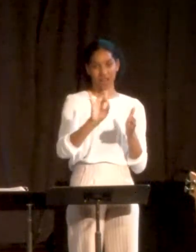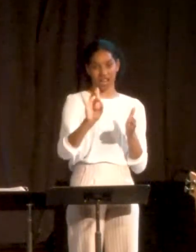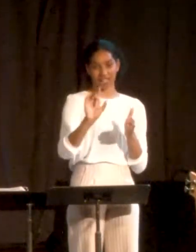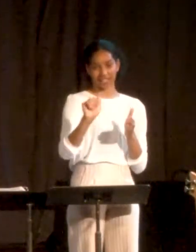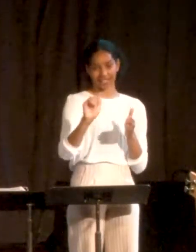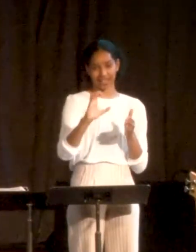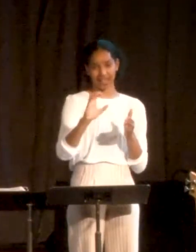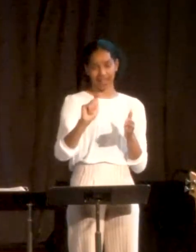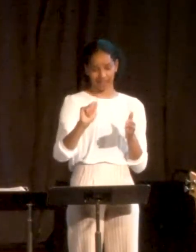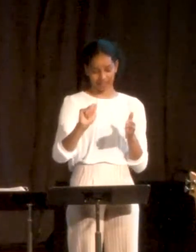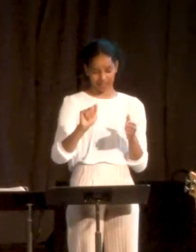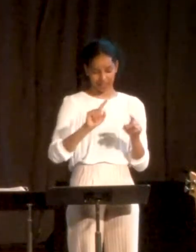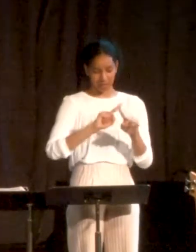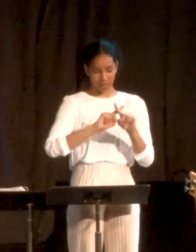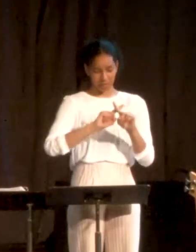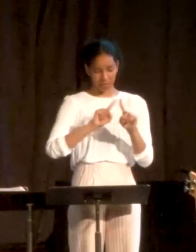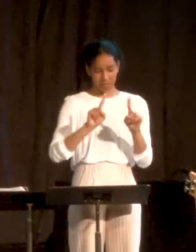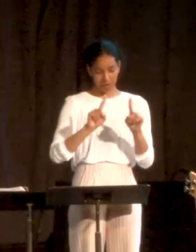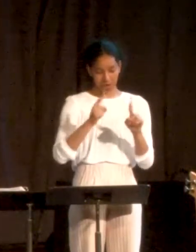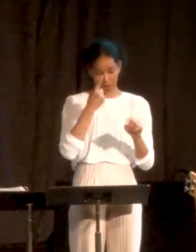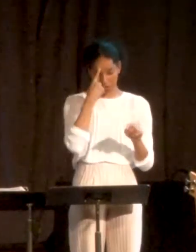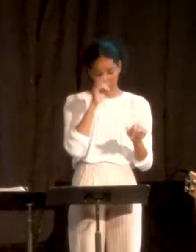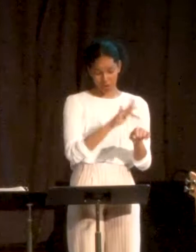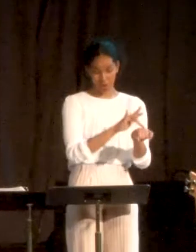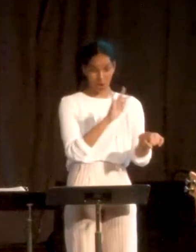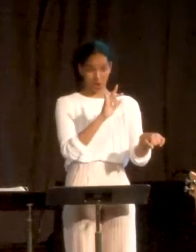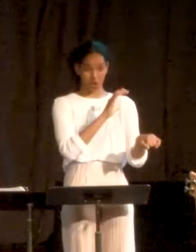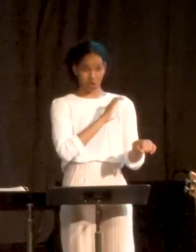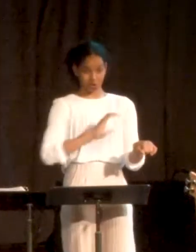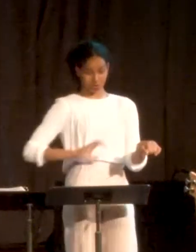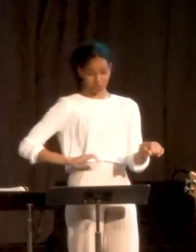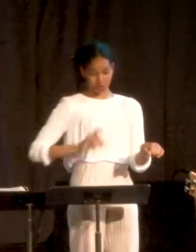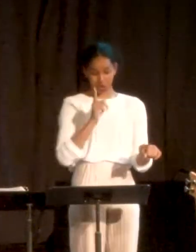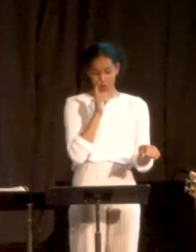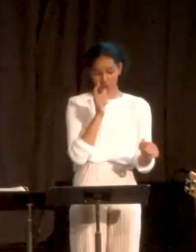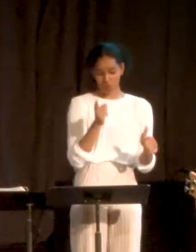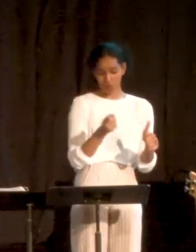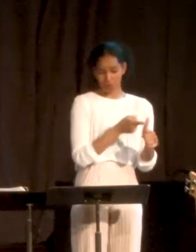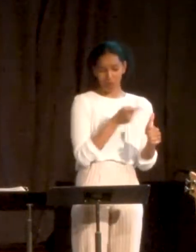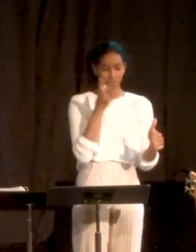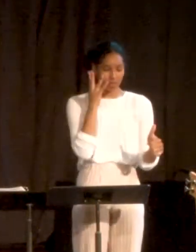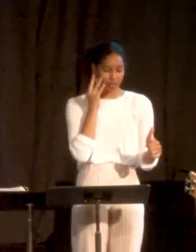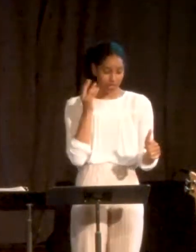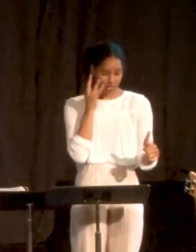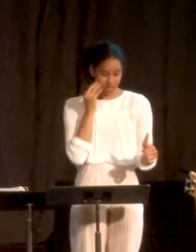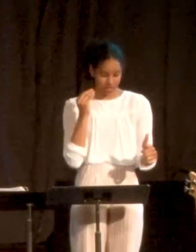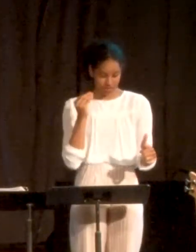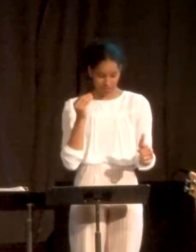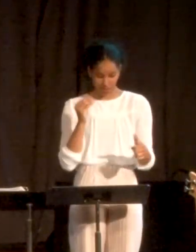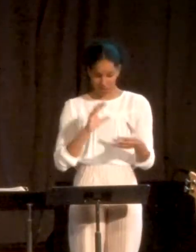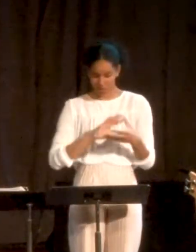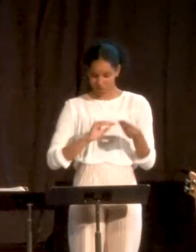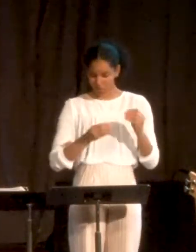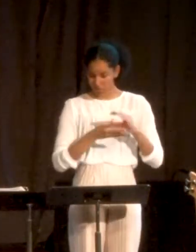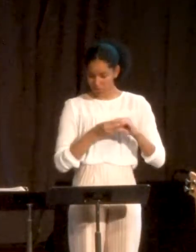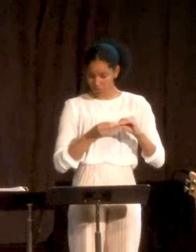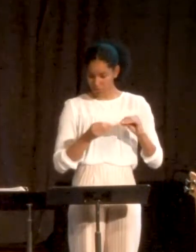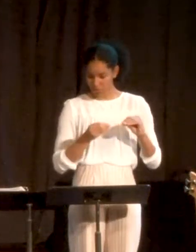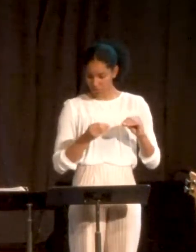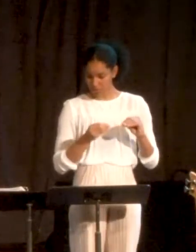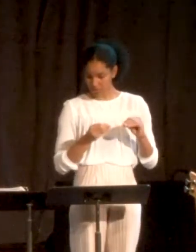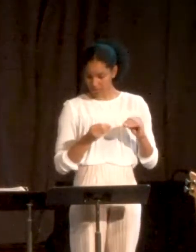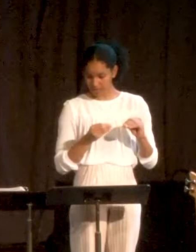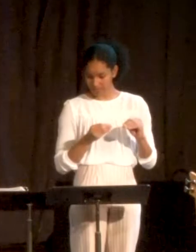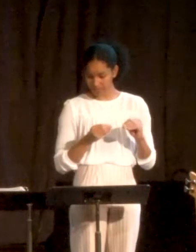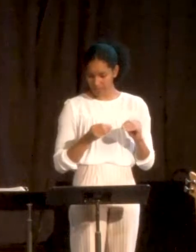But for the early Christians who originally experienced and passed down this story, this had